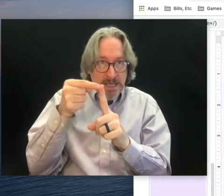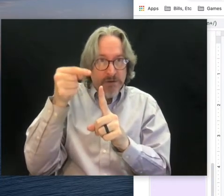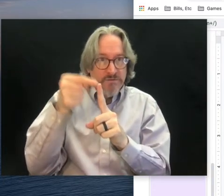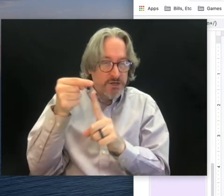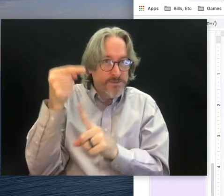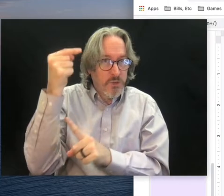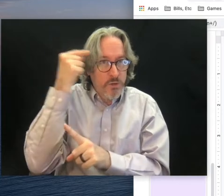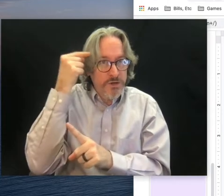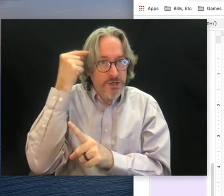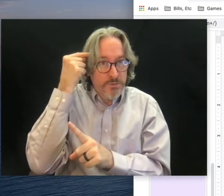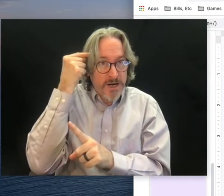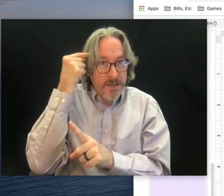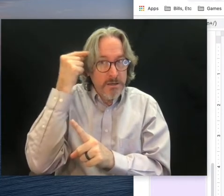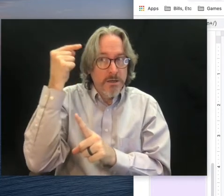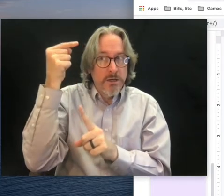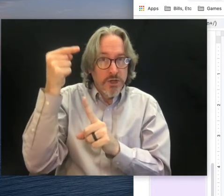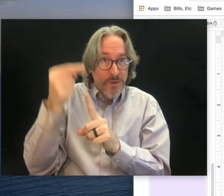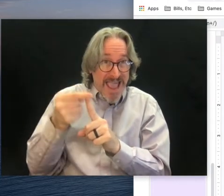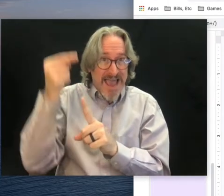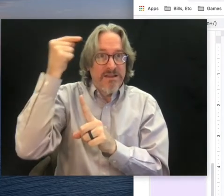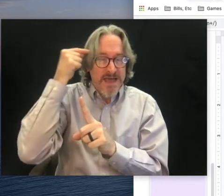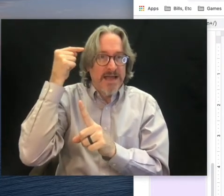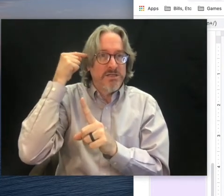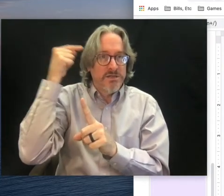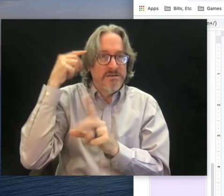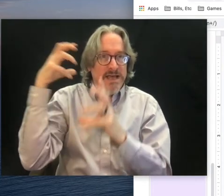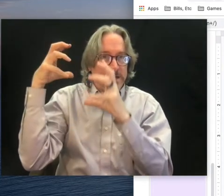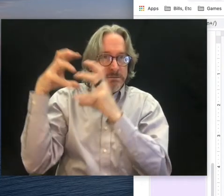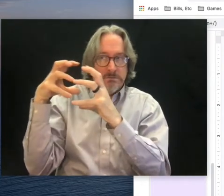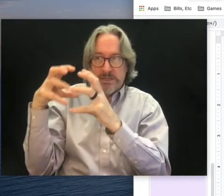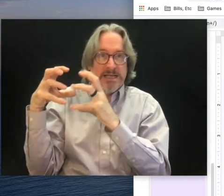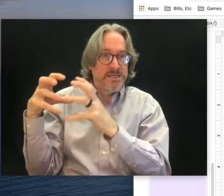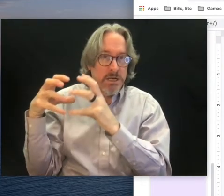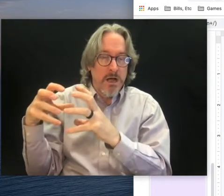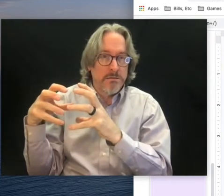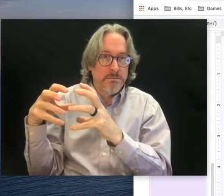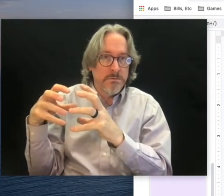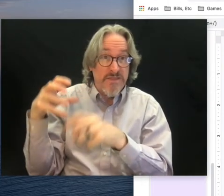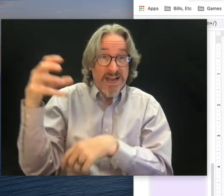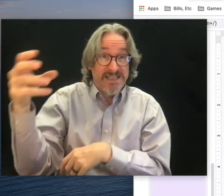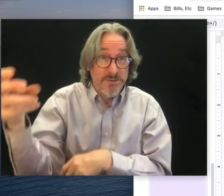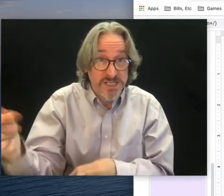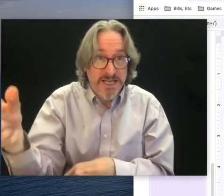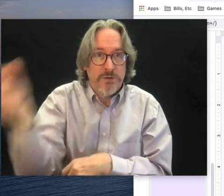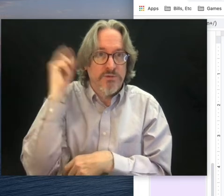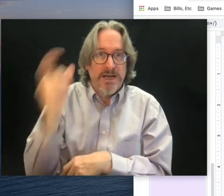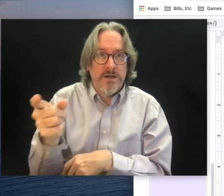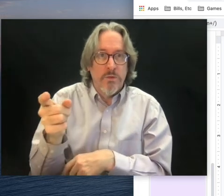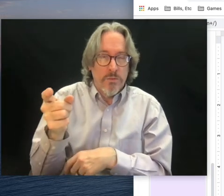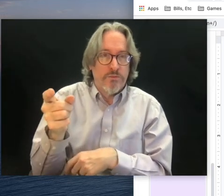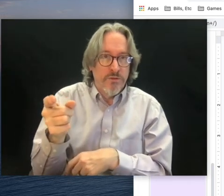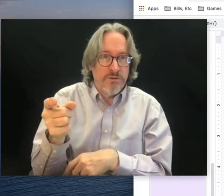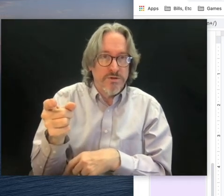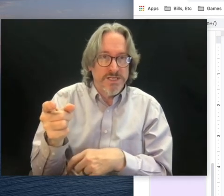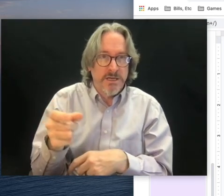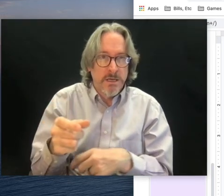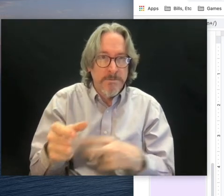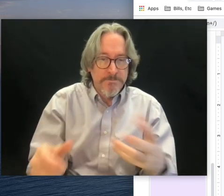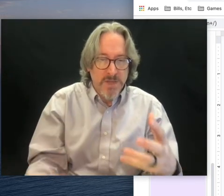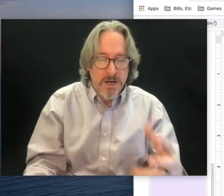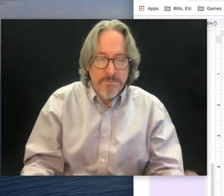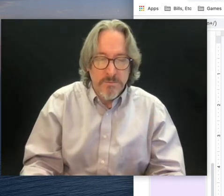lock in a fingerspelled word to your brain, you add that to that lexicon. And the next time you see it, your brain will reproduce